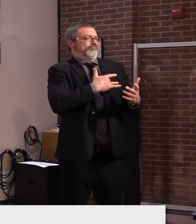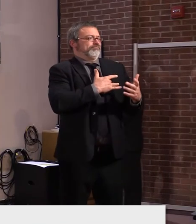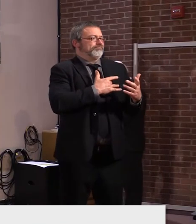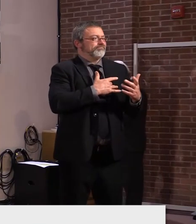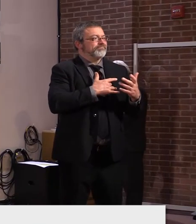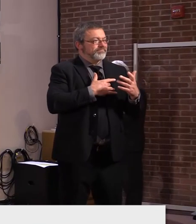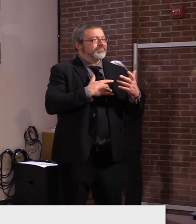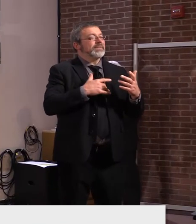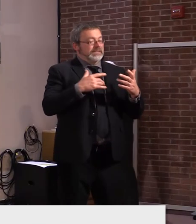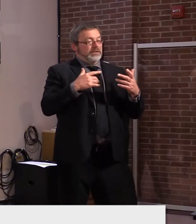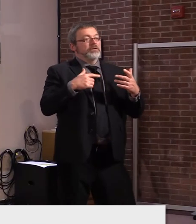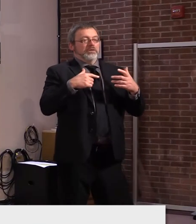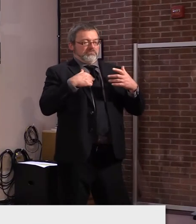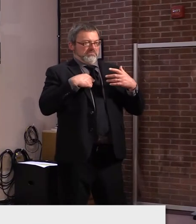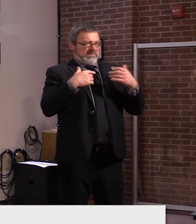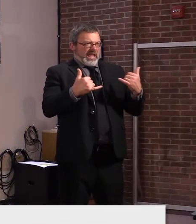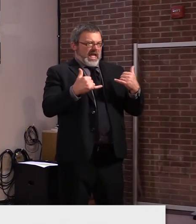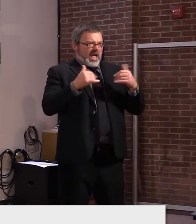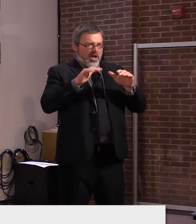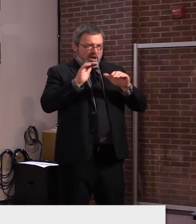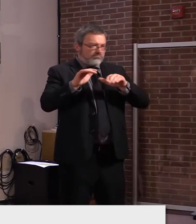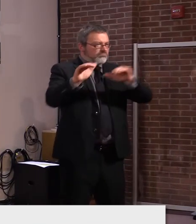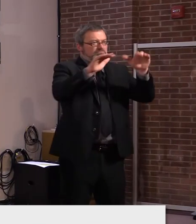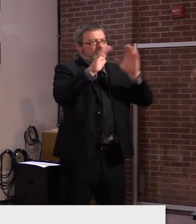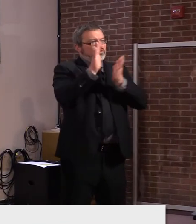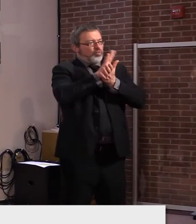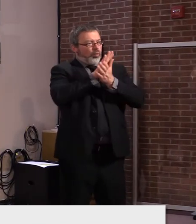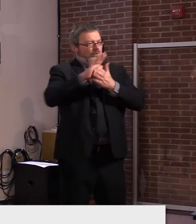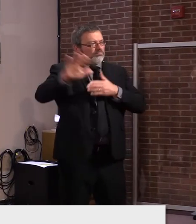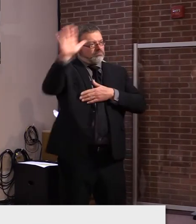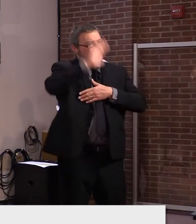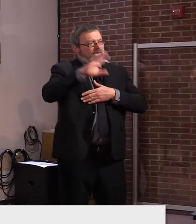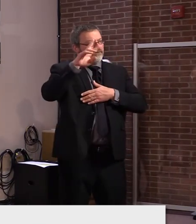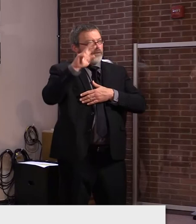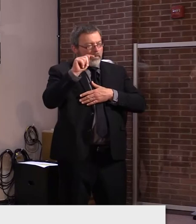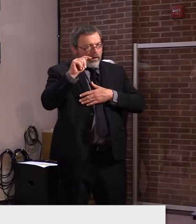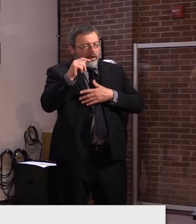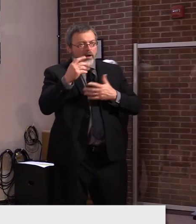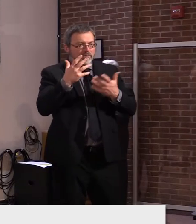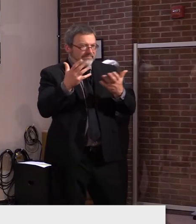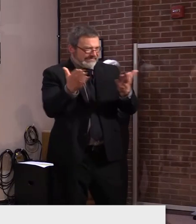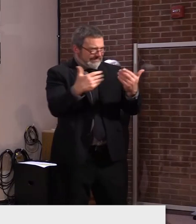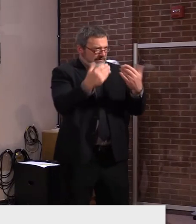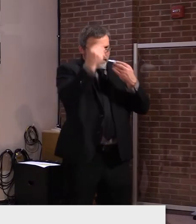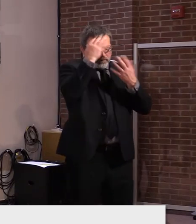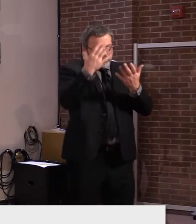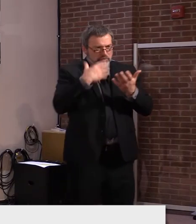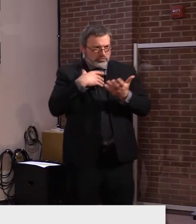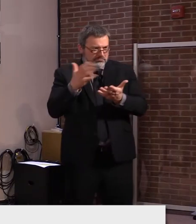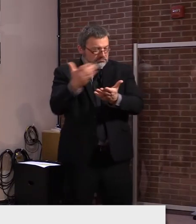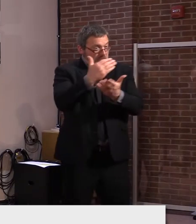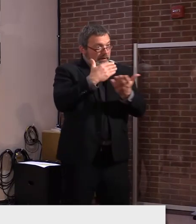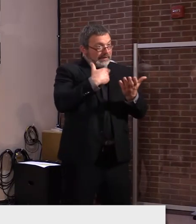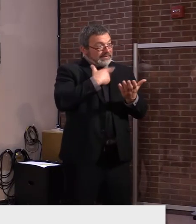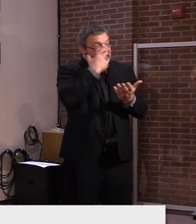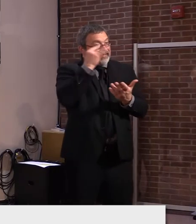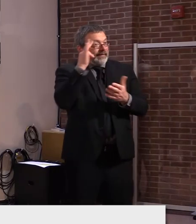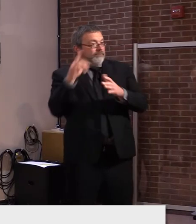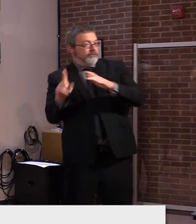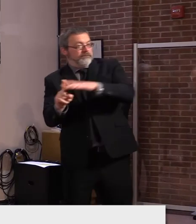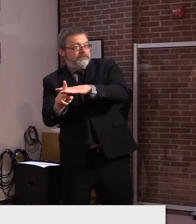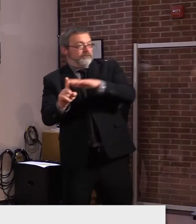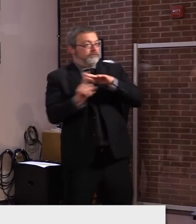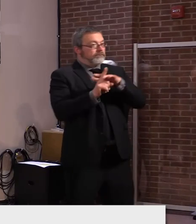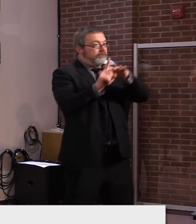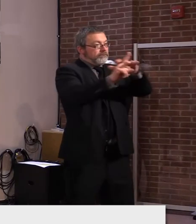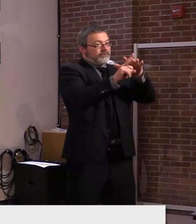as to what those patterns actually are. What are those behaviors? What are specifically they manifesting themselves as? So we